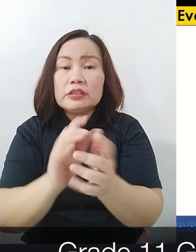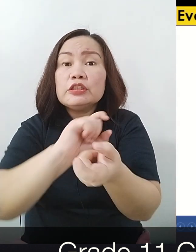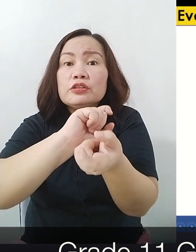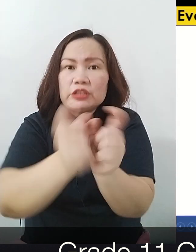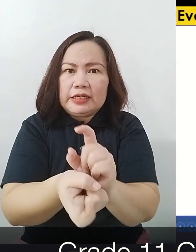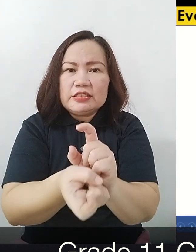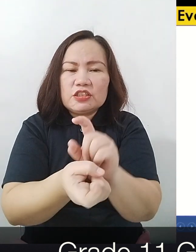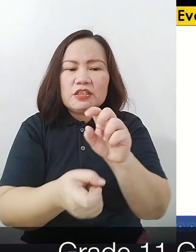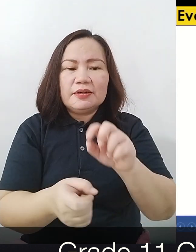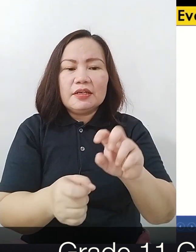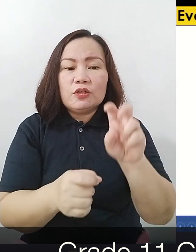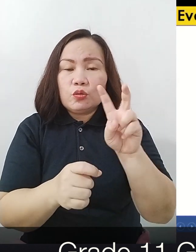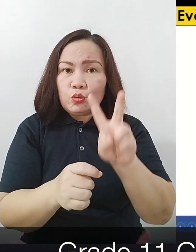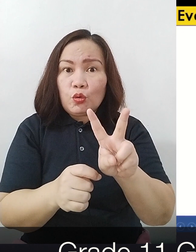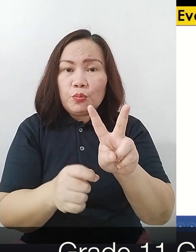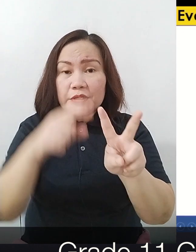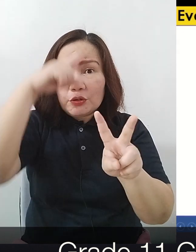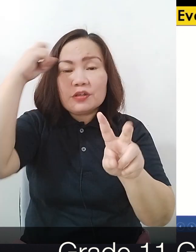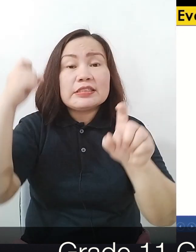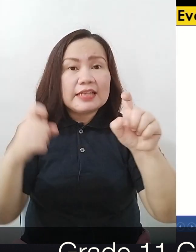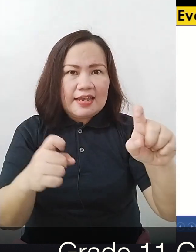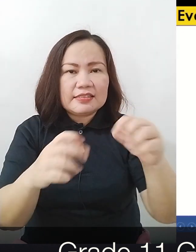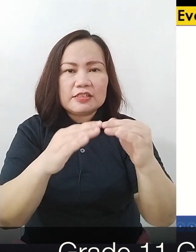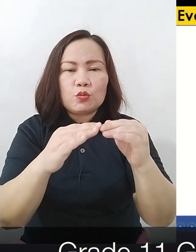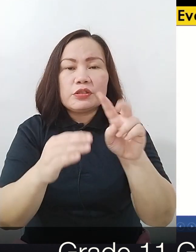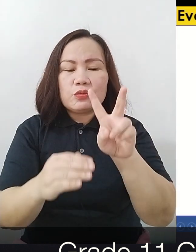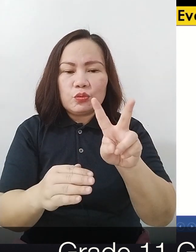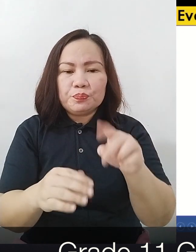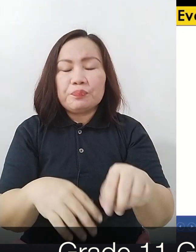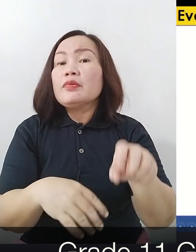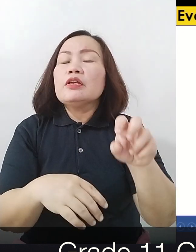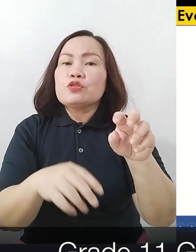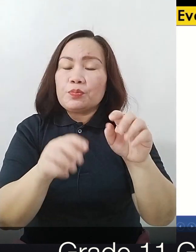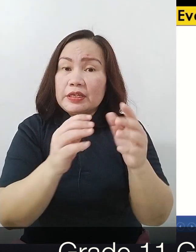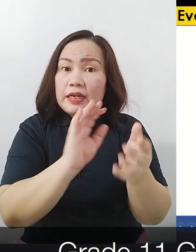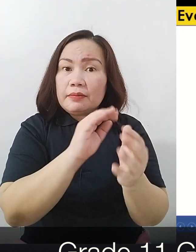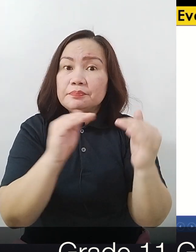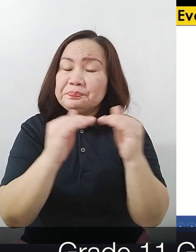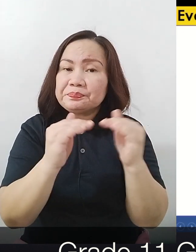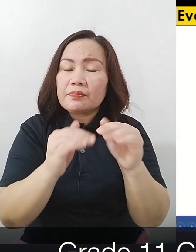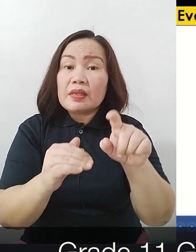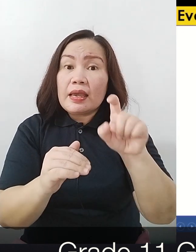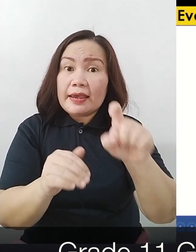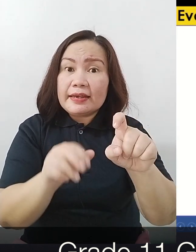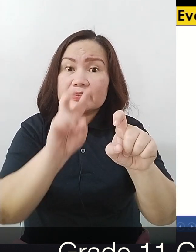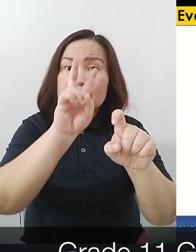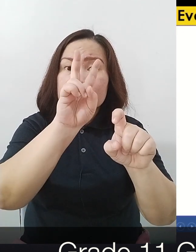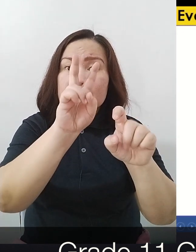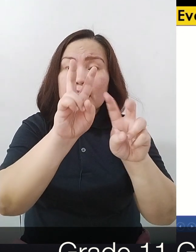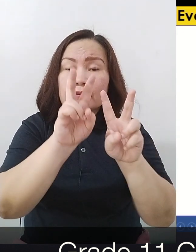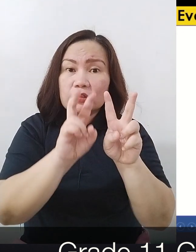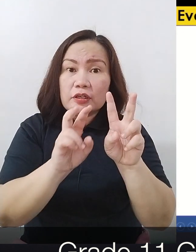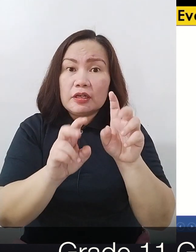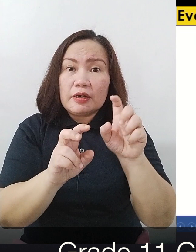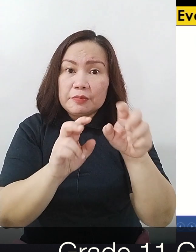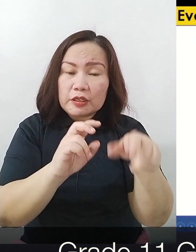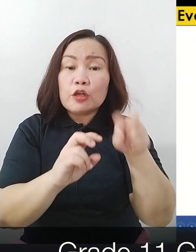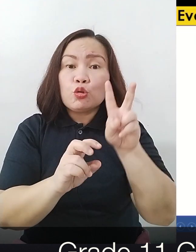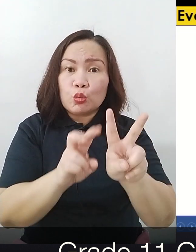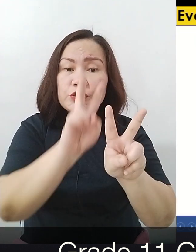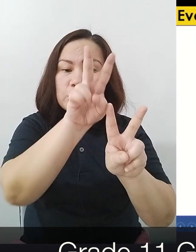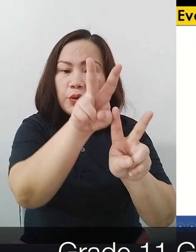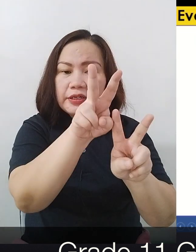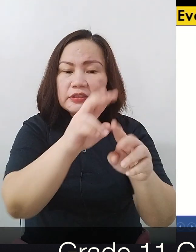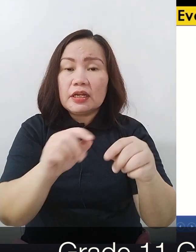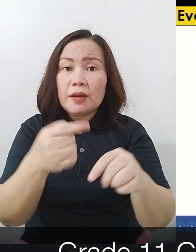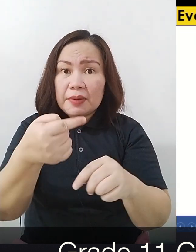So, papalitan natin yung x ng 2. So, that will become 2 squared. Dito naman, papalitan natin ng 2.